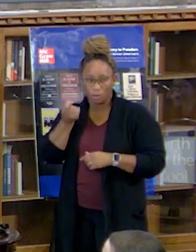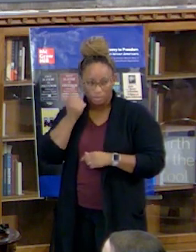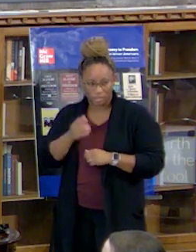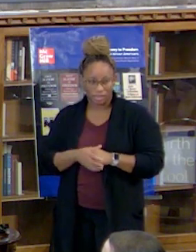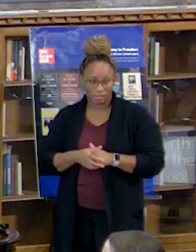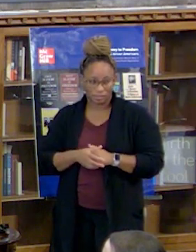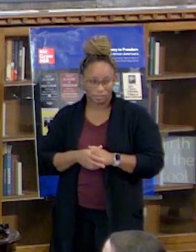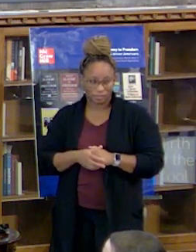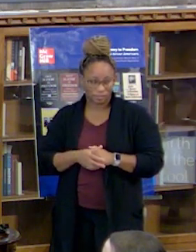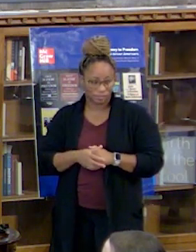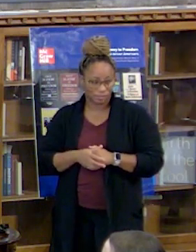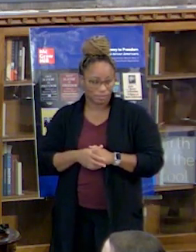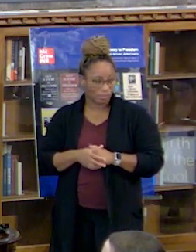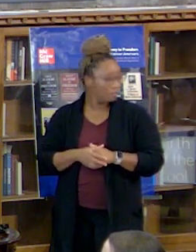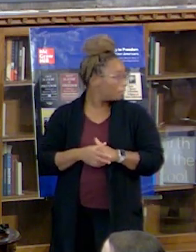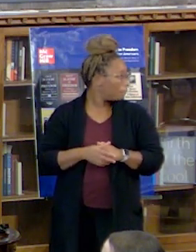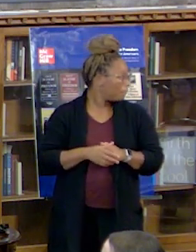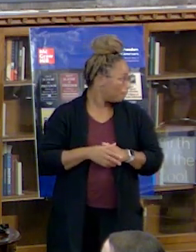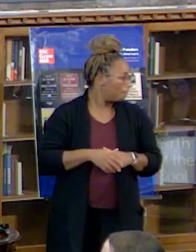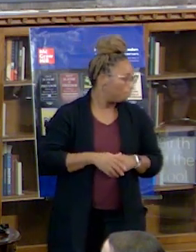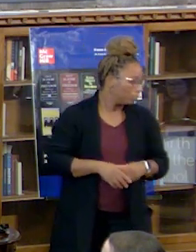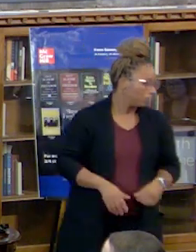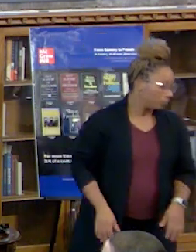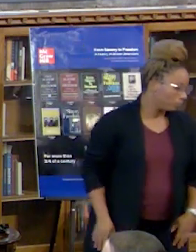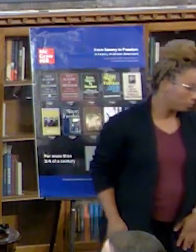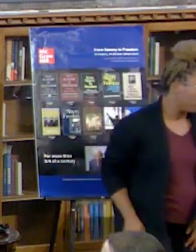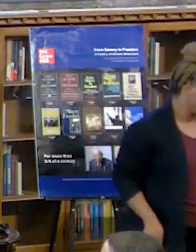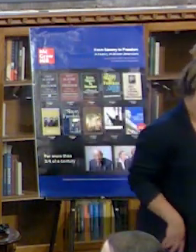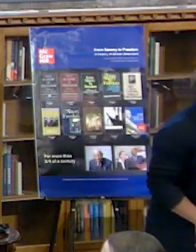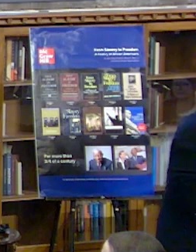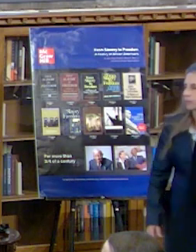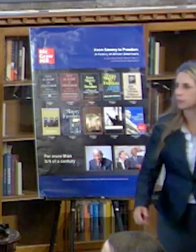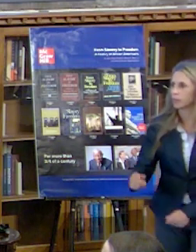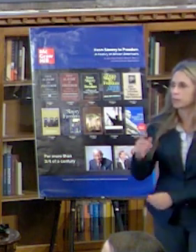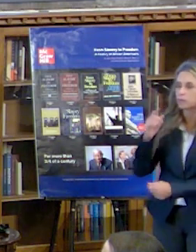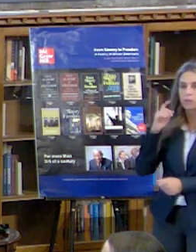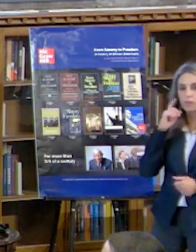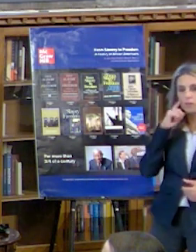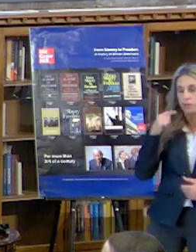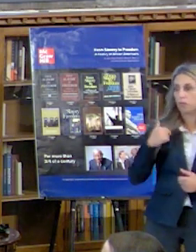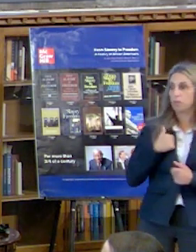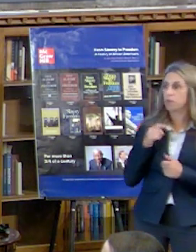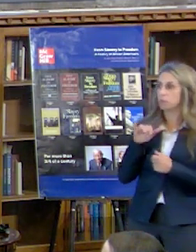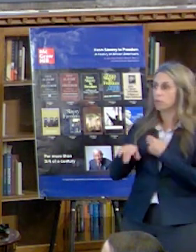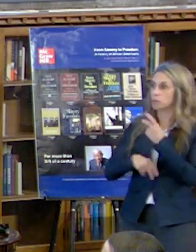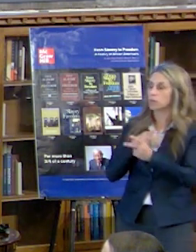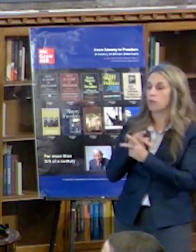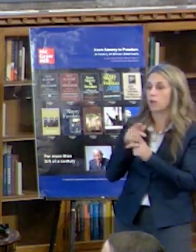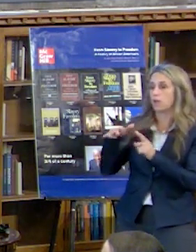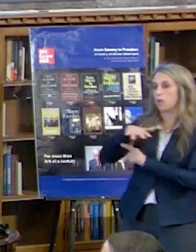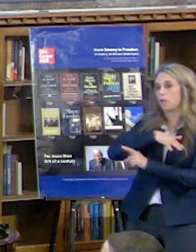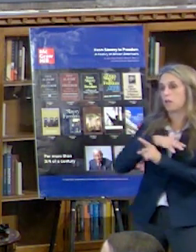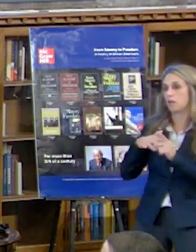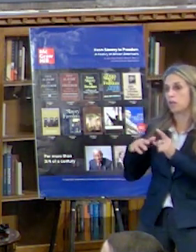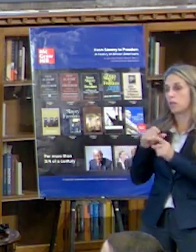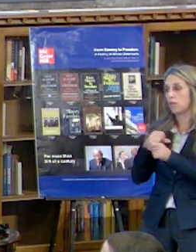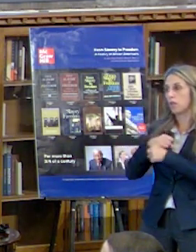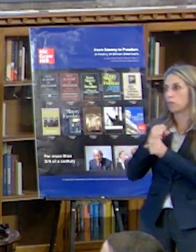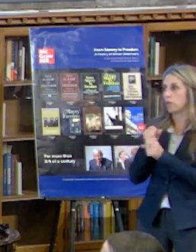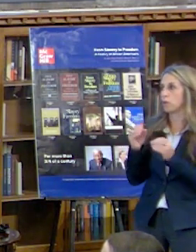is and for me it's those kinds of efforts in terms of creating spaces beyond the walls of